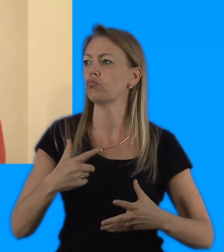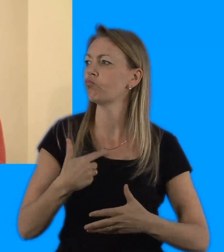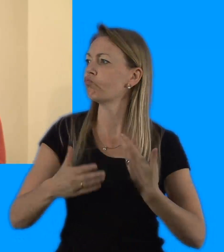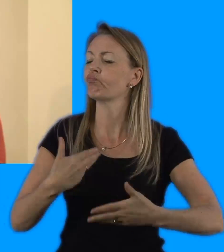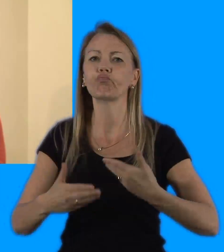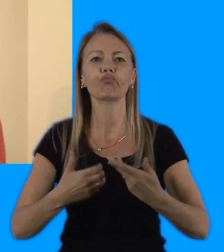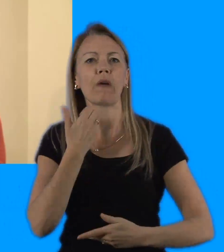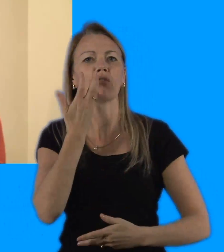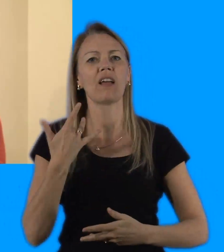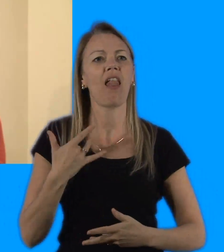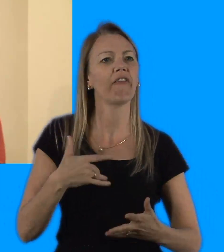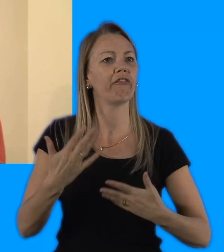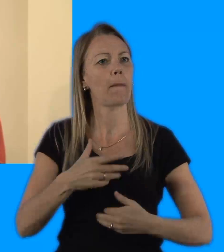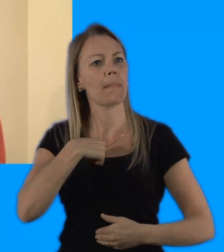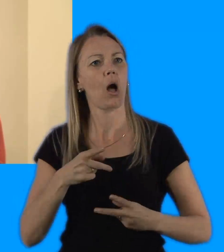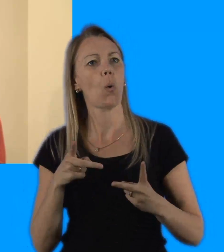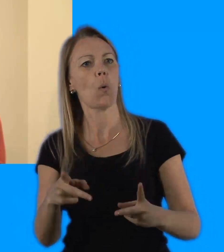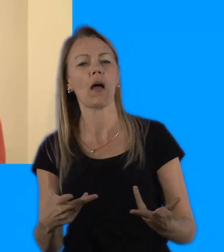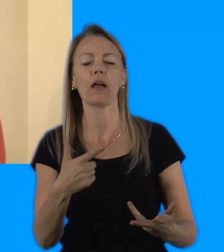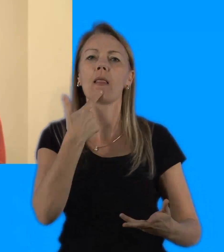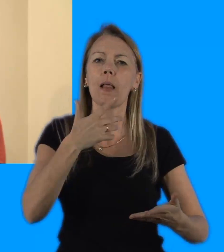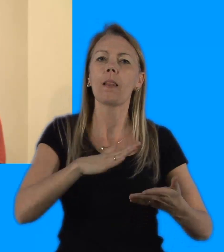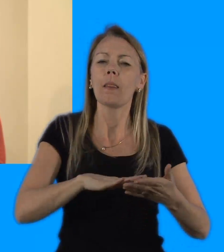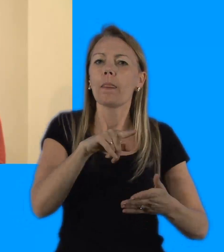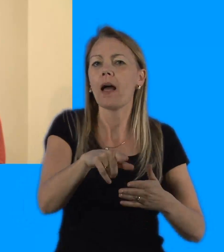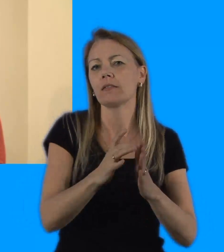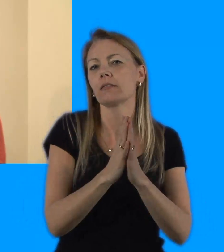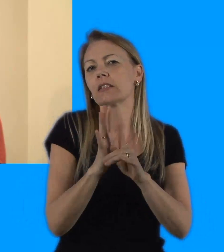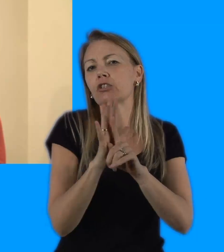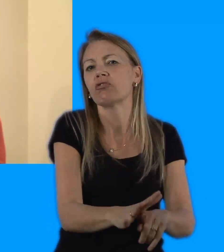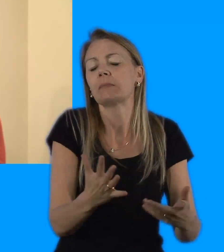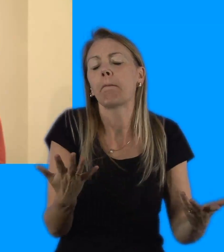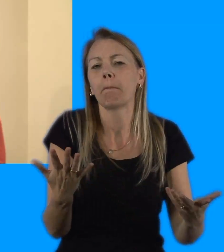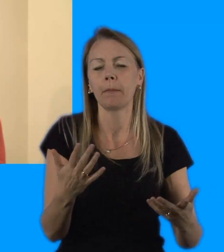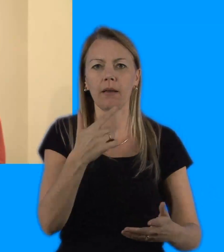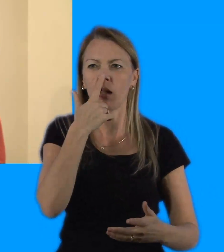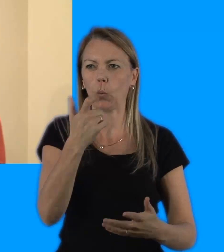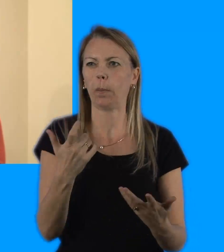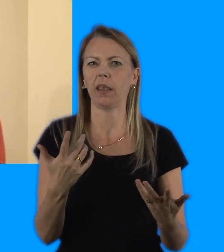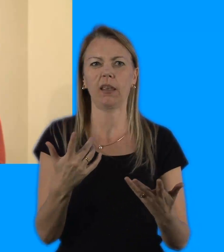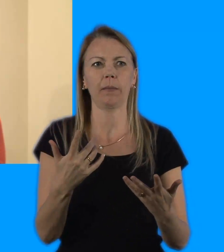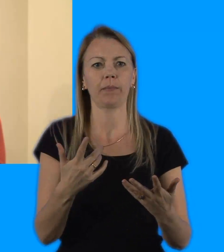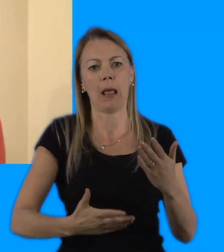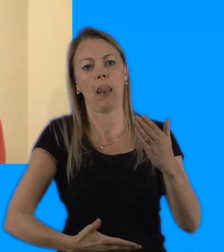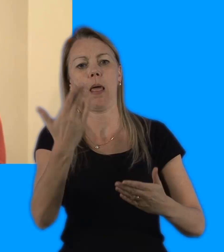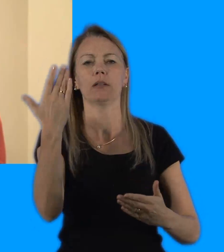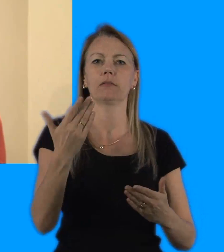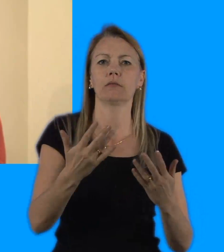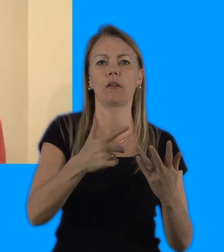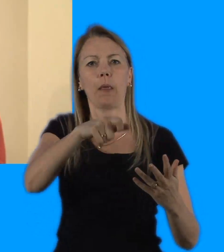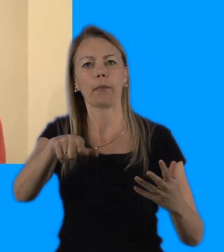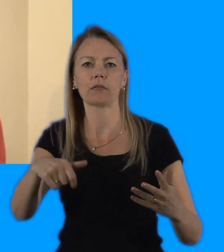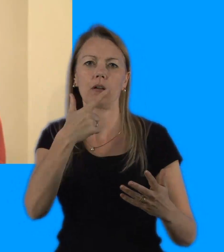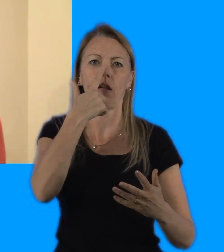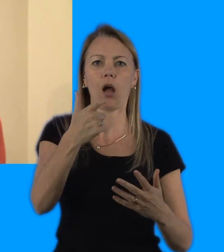capacity to be everything they could be and lead the lives they want to lead is a form of sectarianism. Sectarianism is limiting